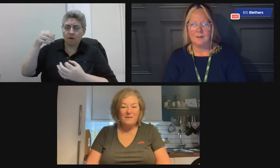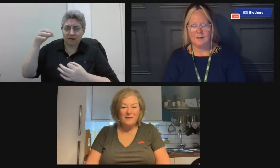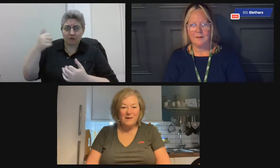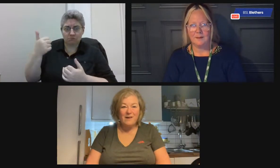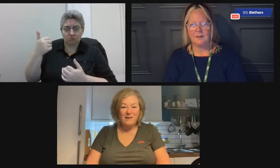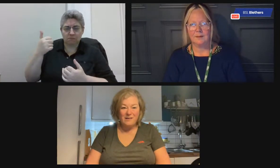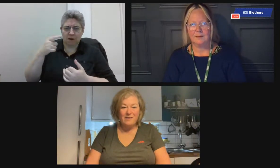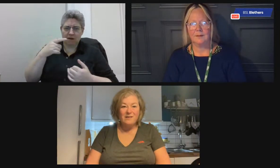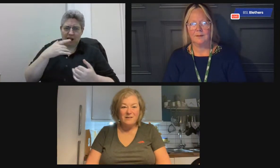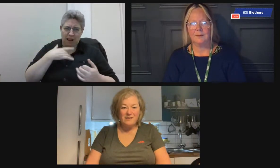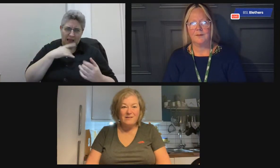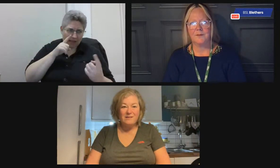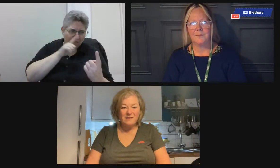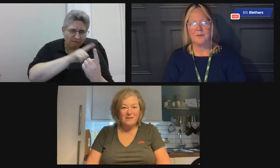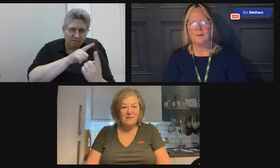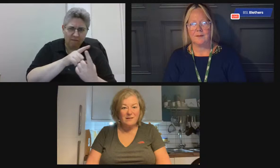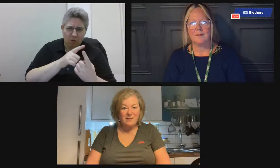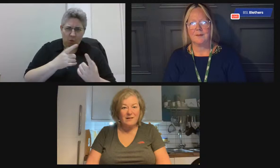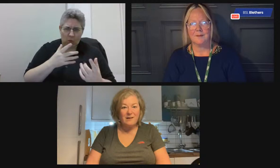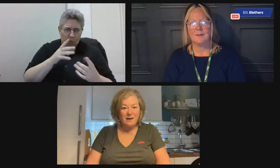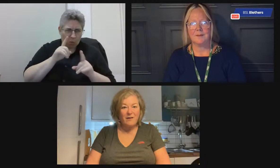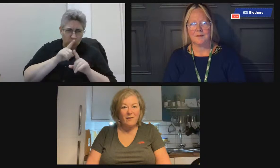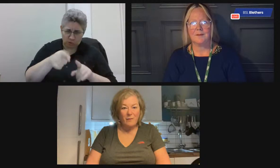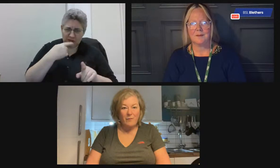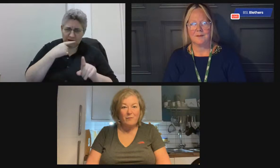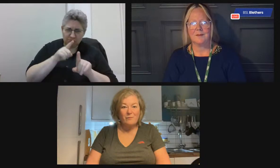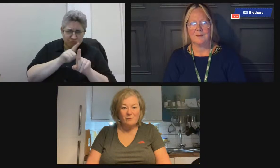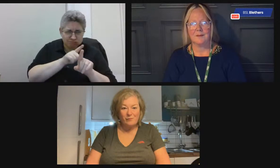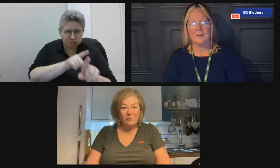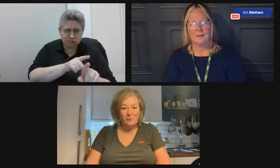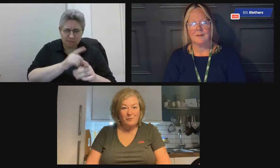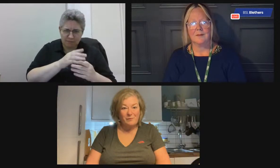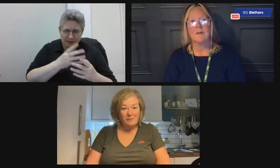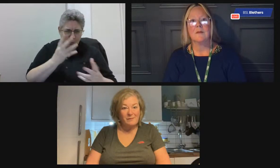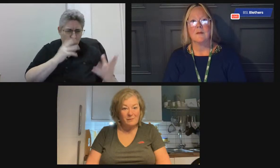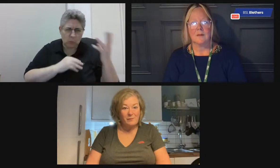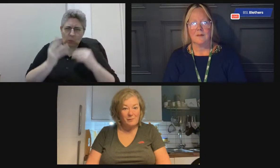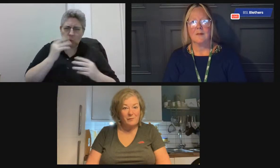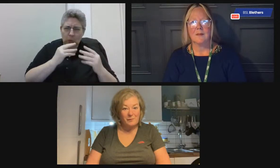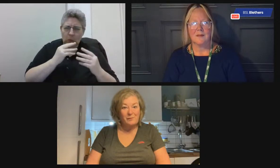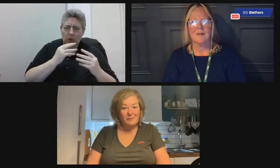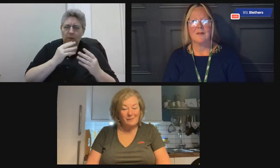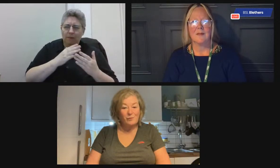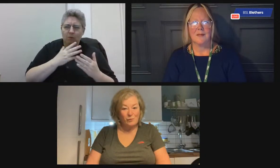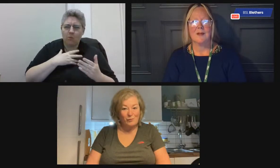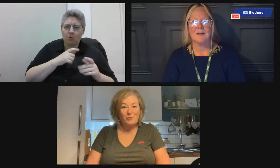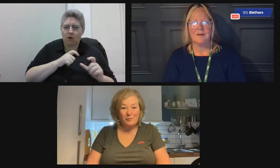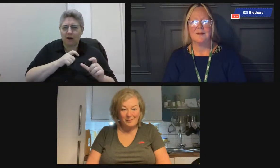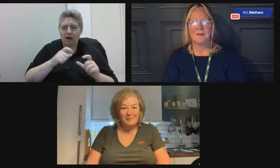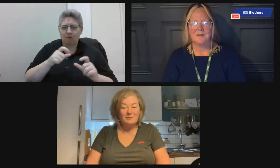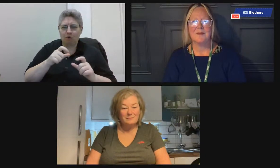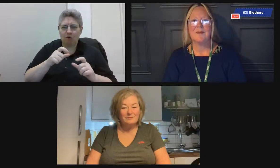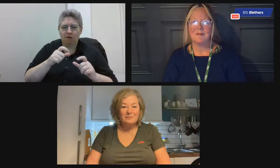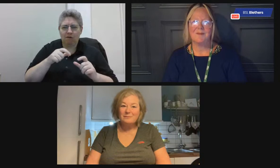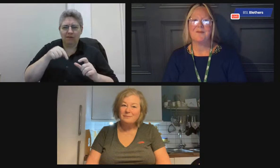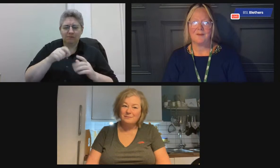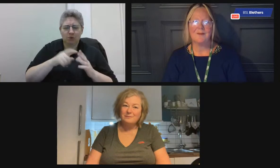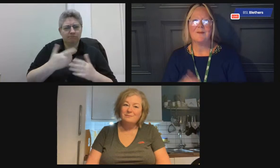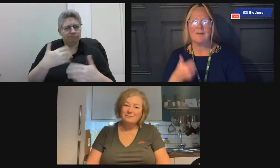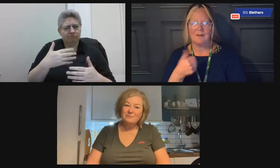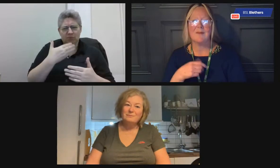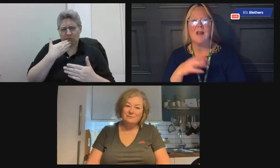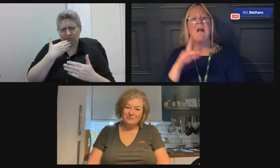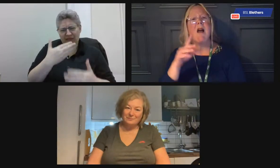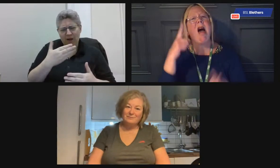of life experience. It's great, people having qualifications, but the fact that you've got that first-hand